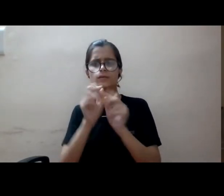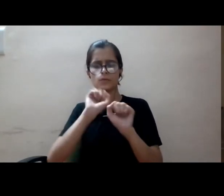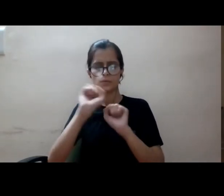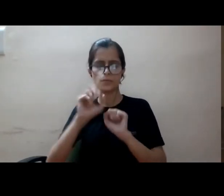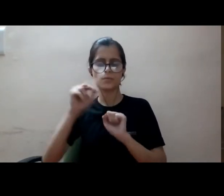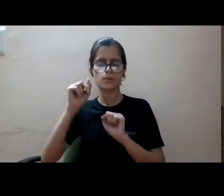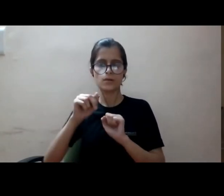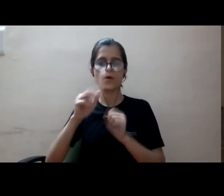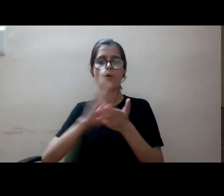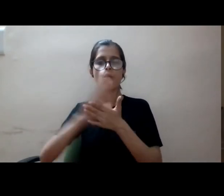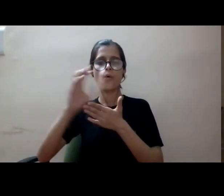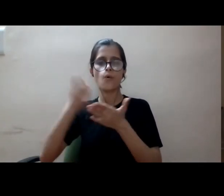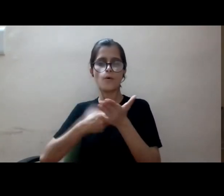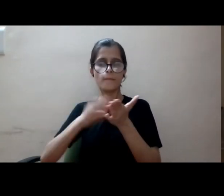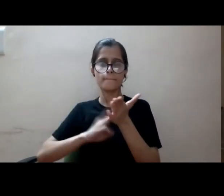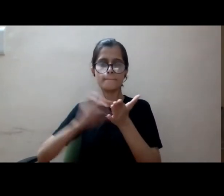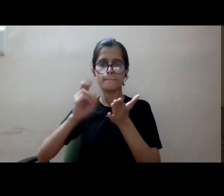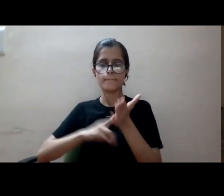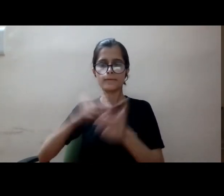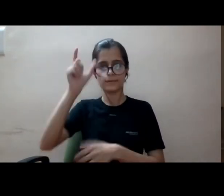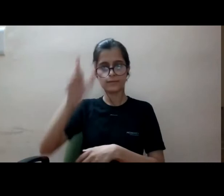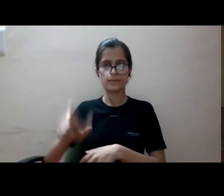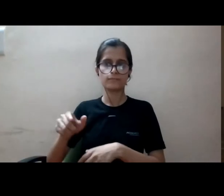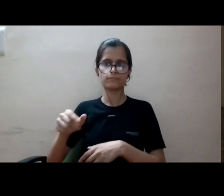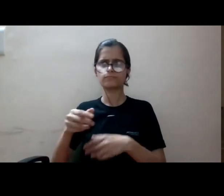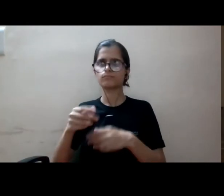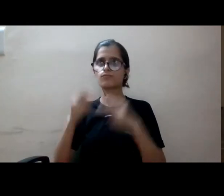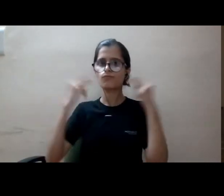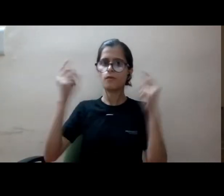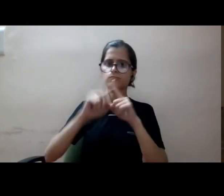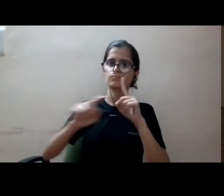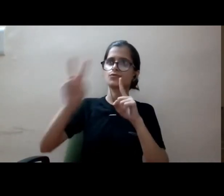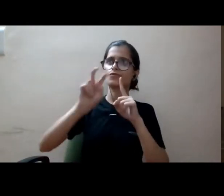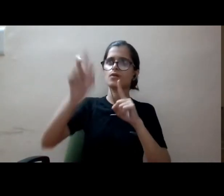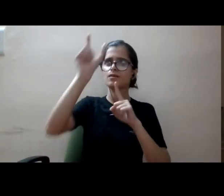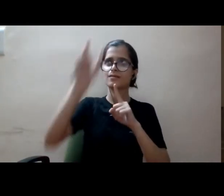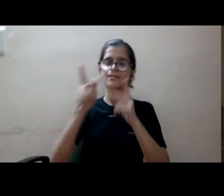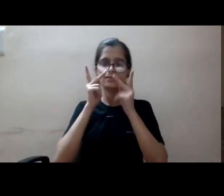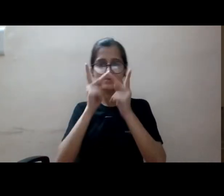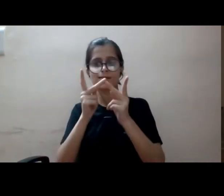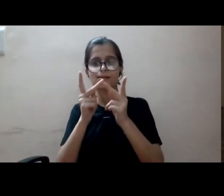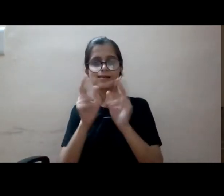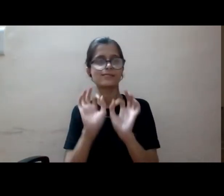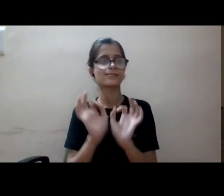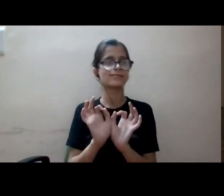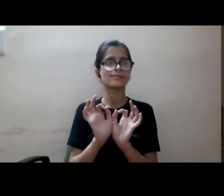Holman observed, most sighted travelers didn't see much. Think about